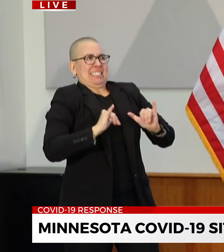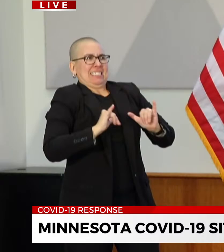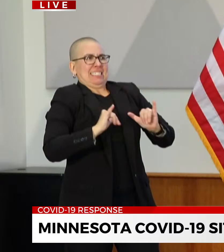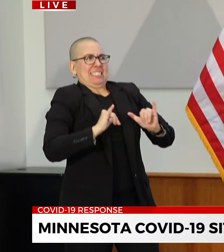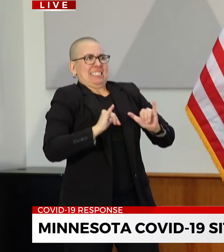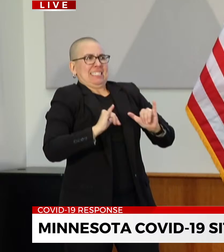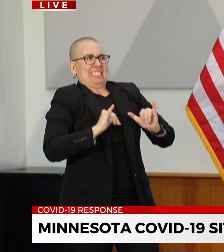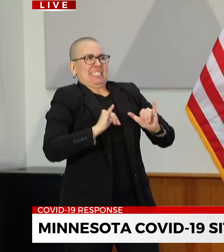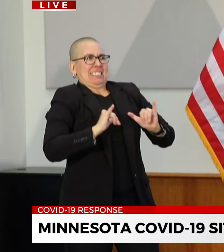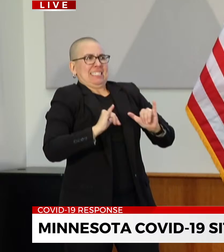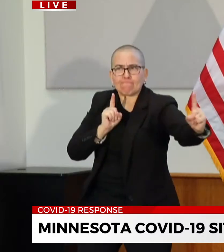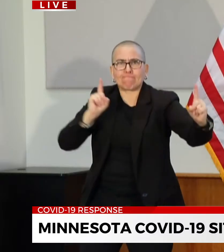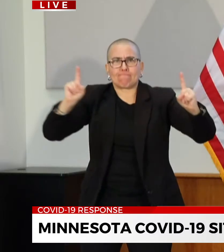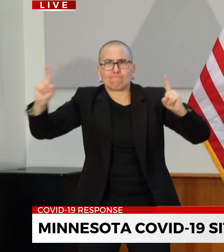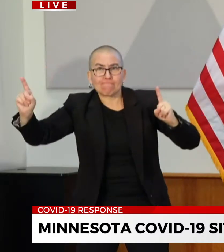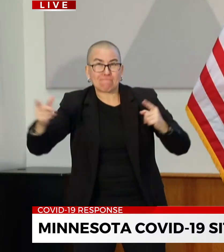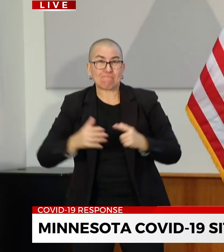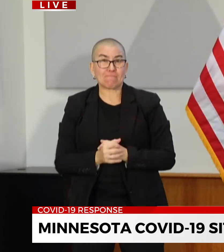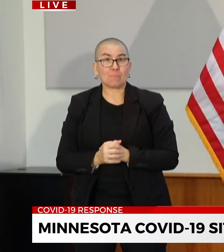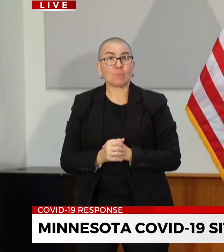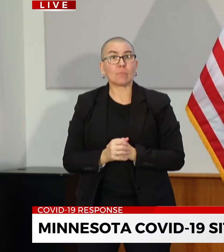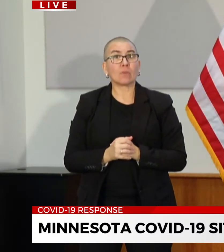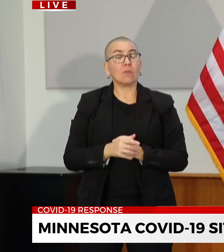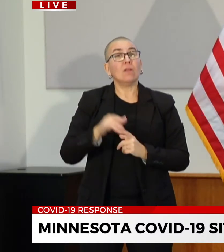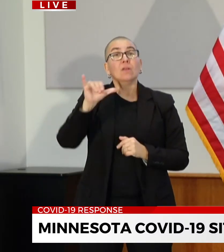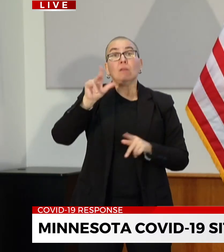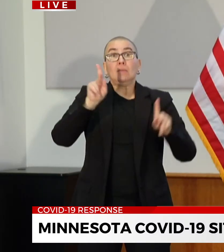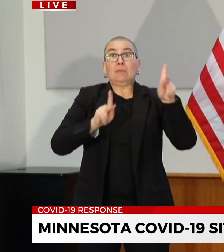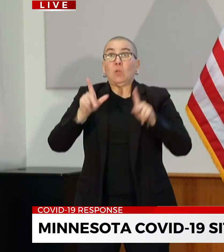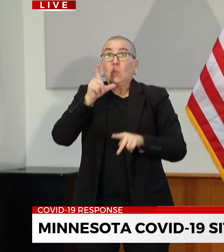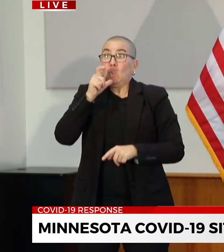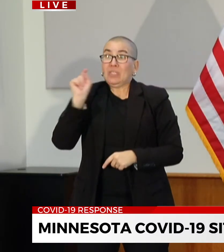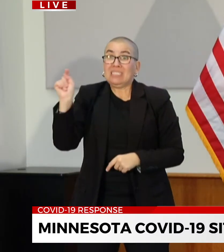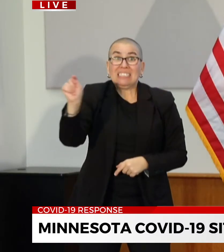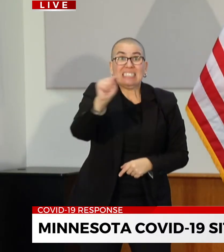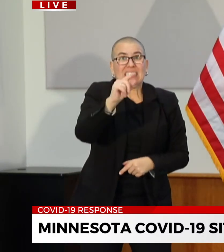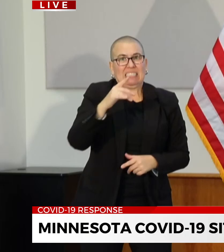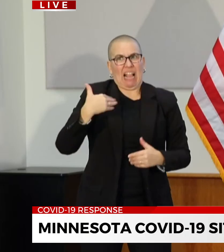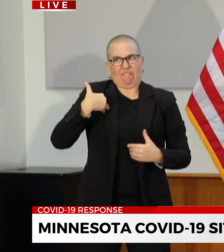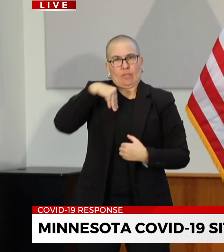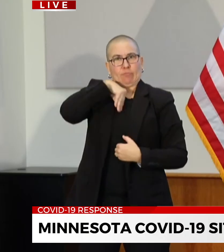workers, as well as those who can become severely ill from COVID-19.